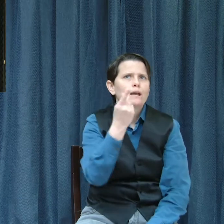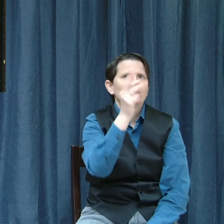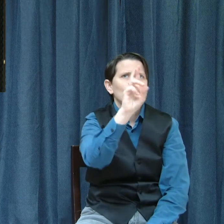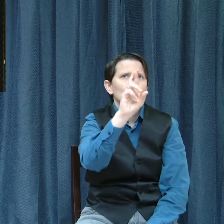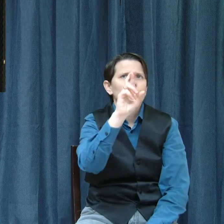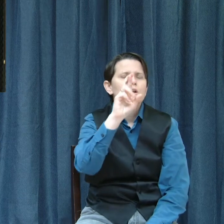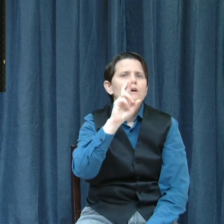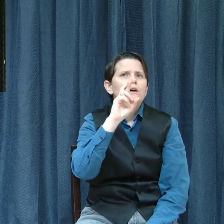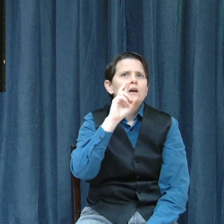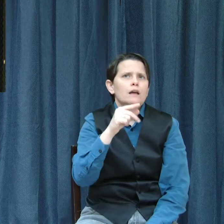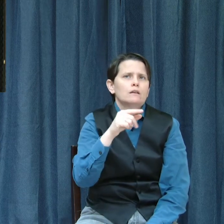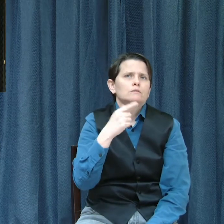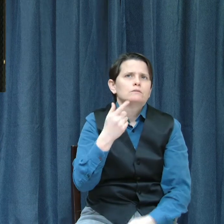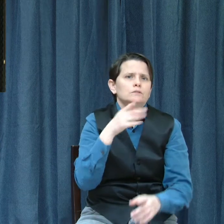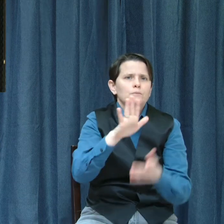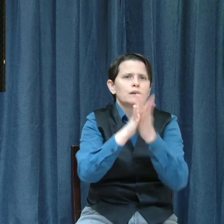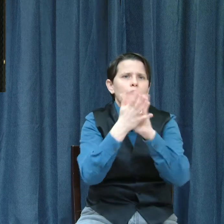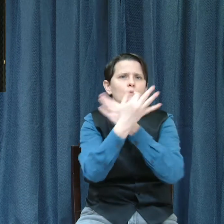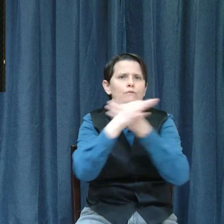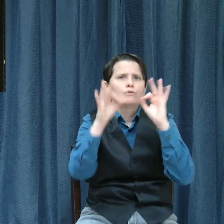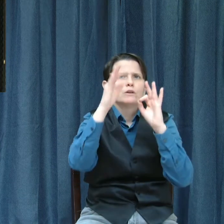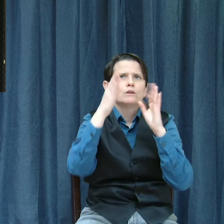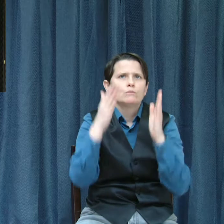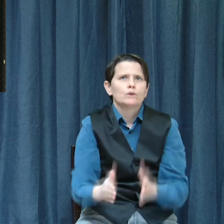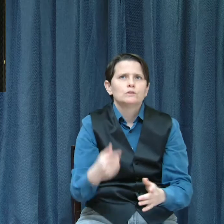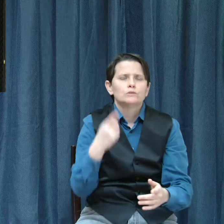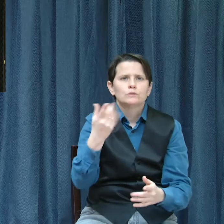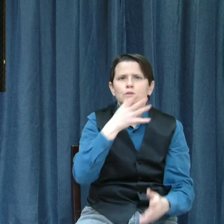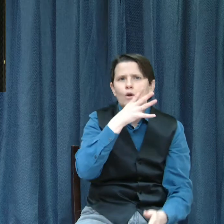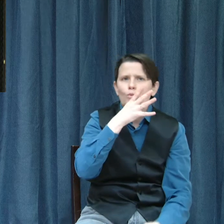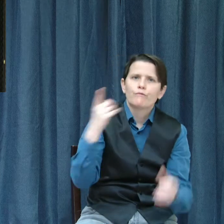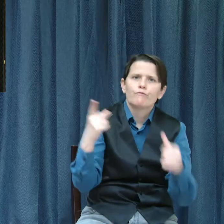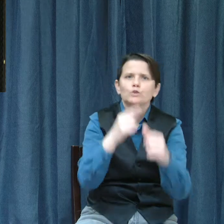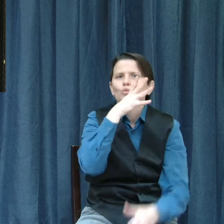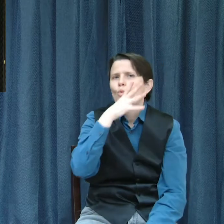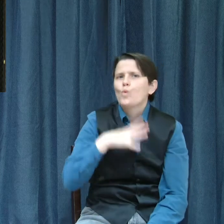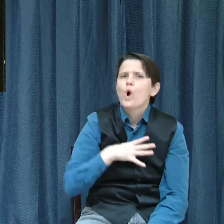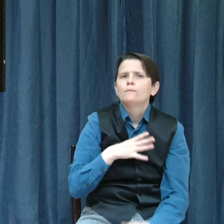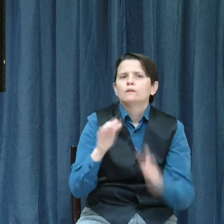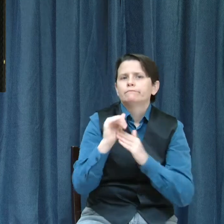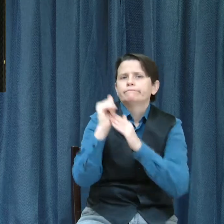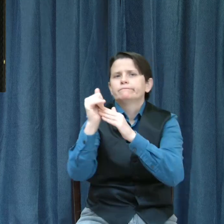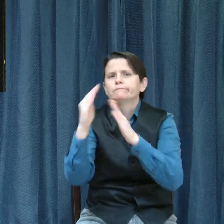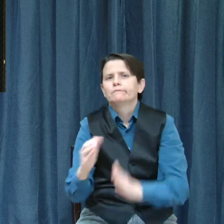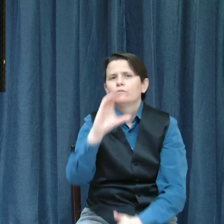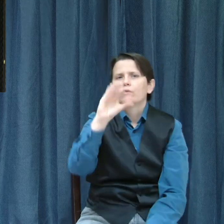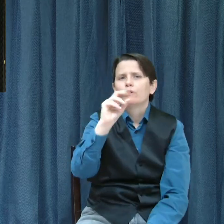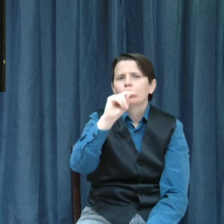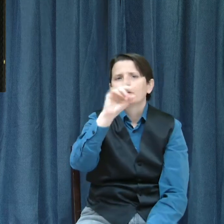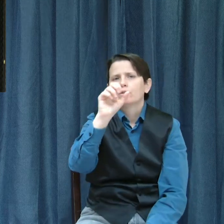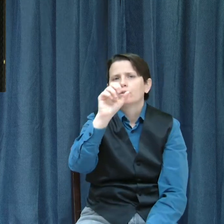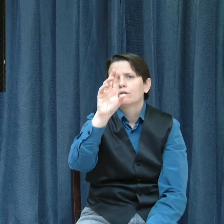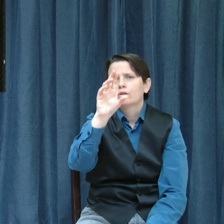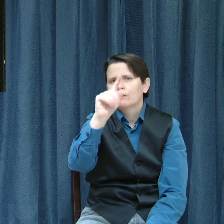first woman conductor, as they were called, that was impactful